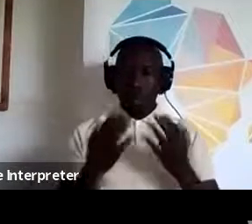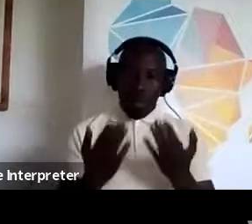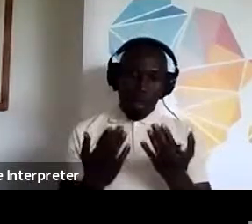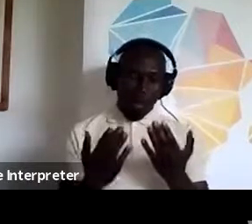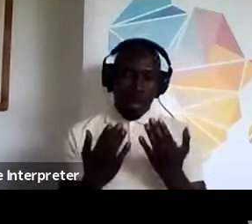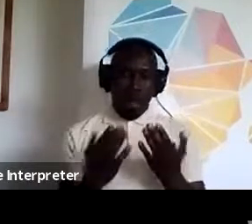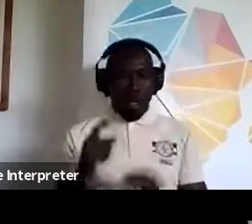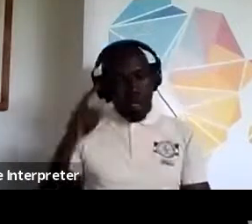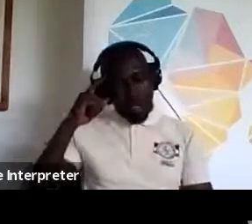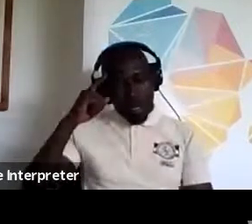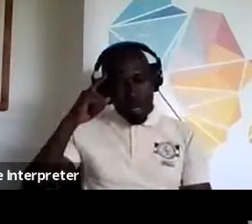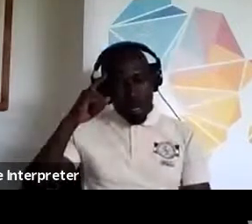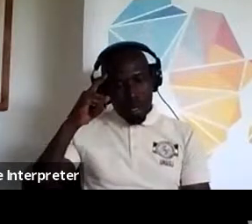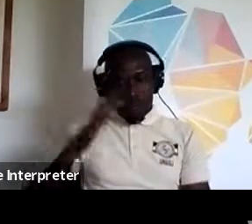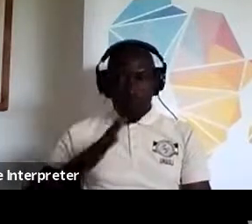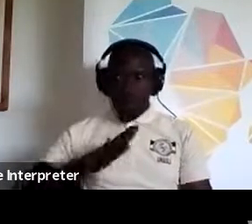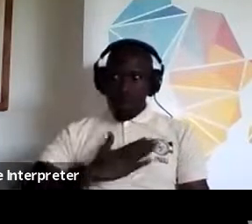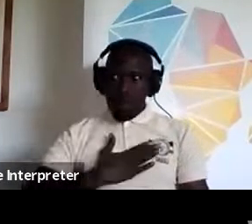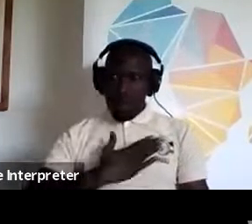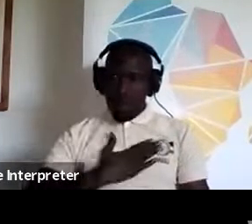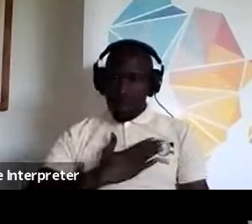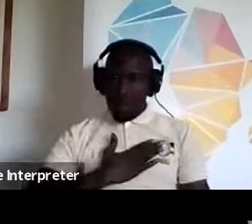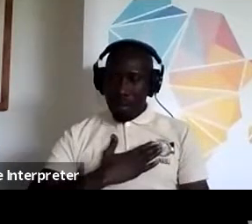I think for me,